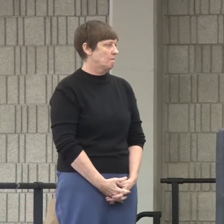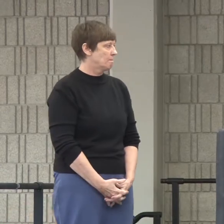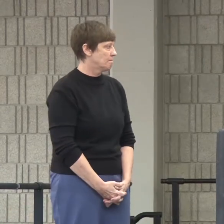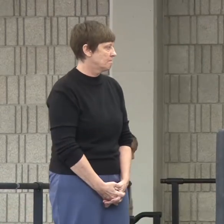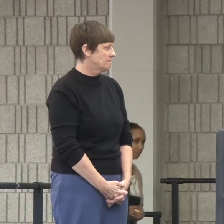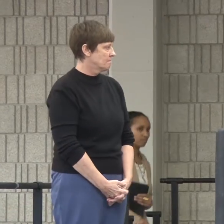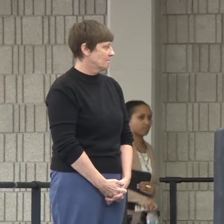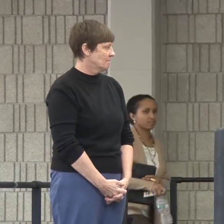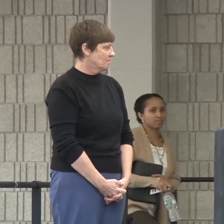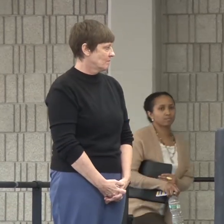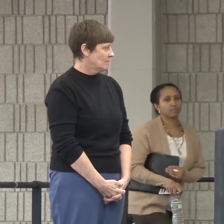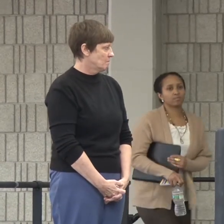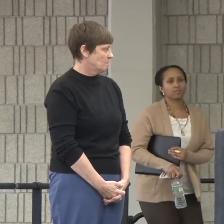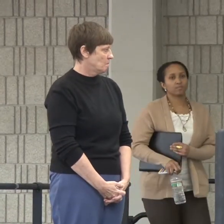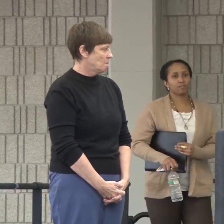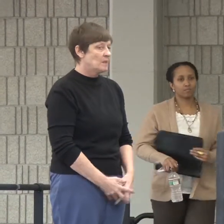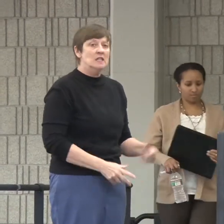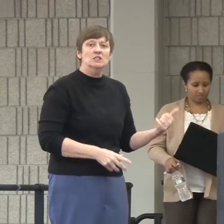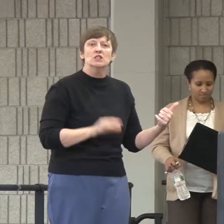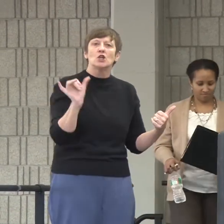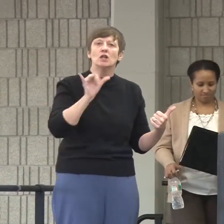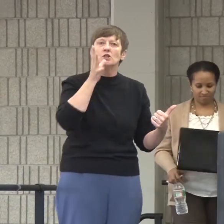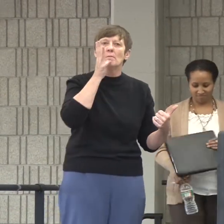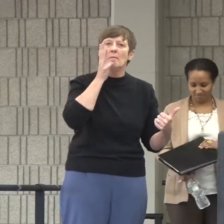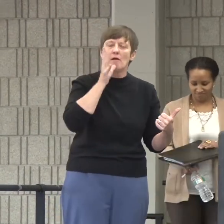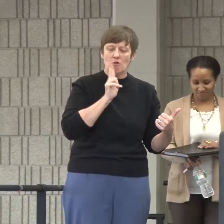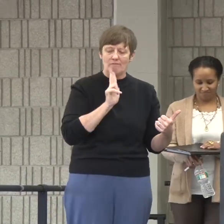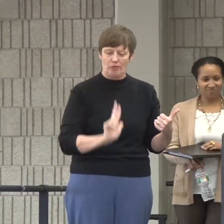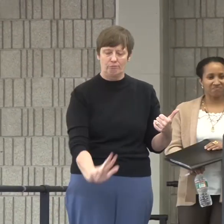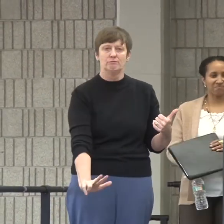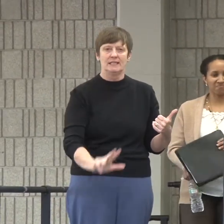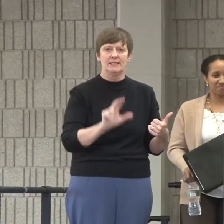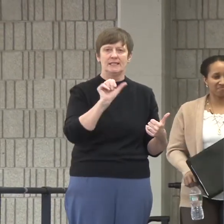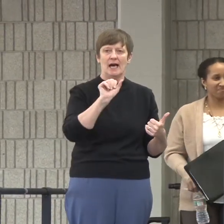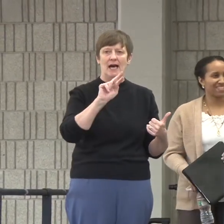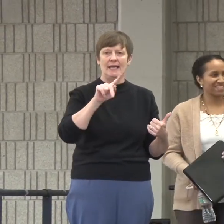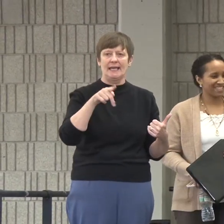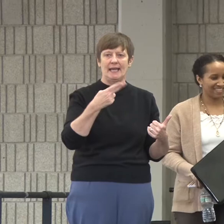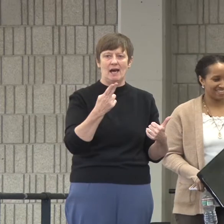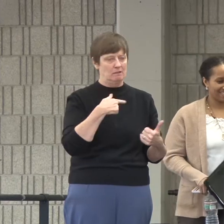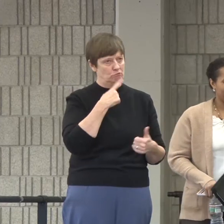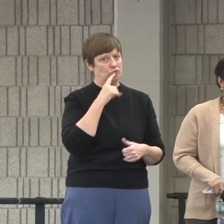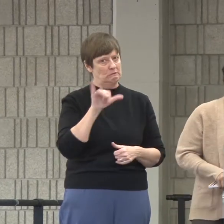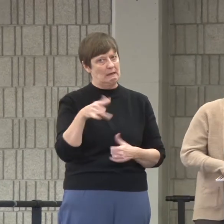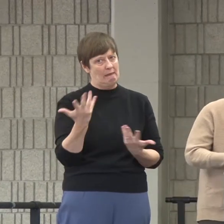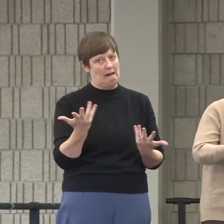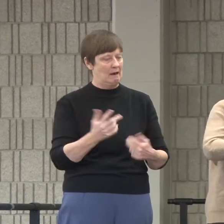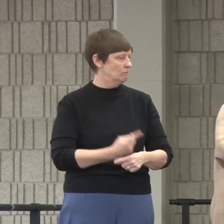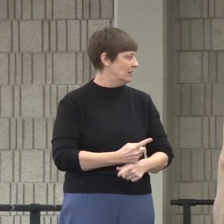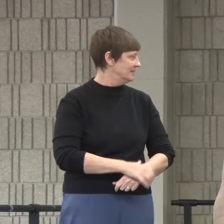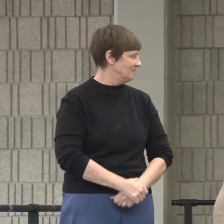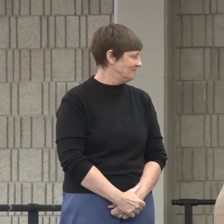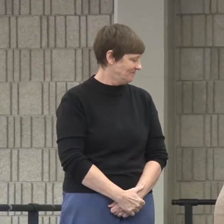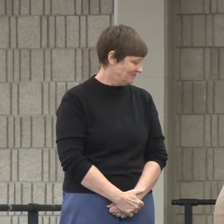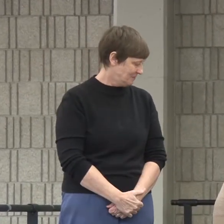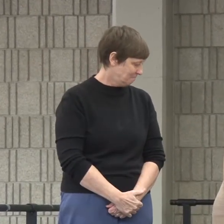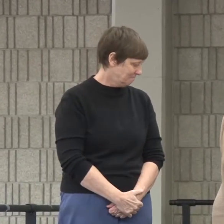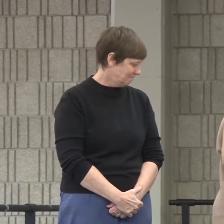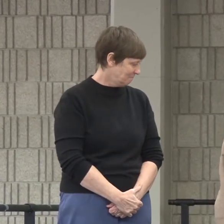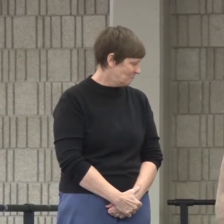I should also add she's a mother of a 3-year-old son, Akina. So you want to be sure to say that, right?